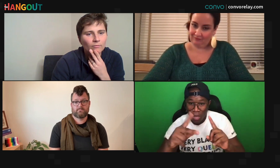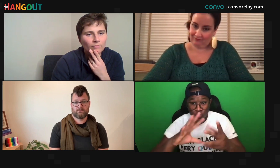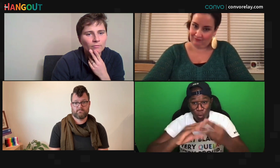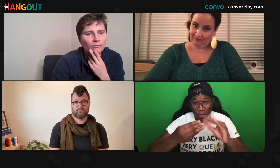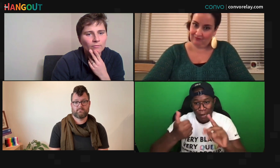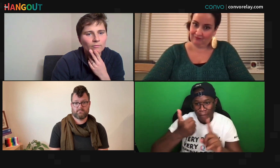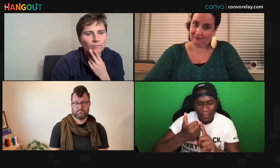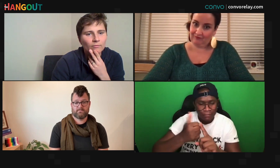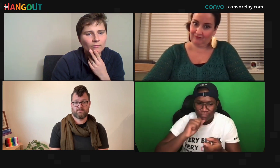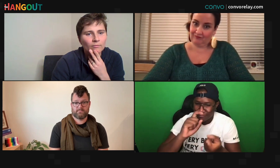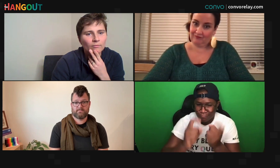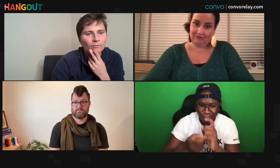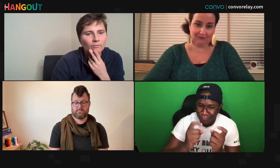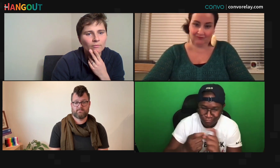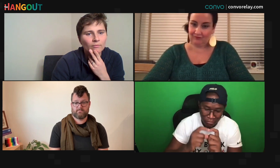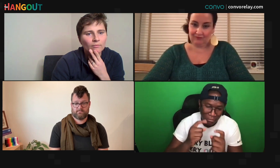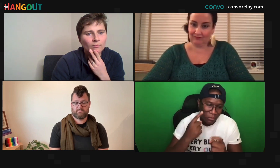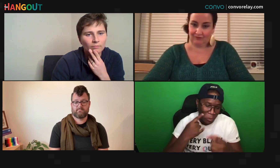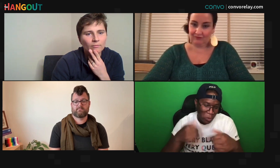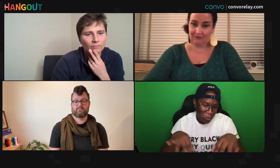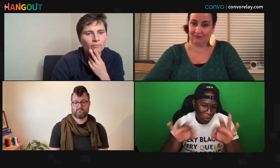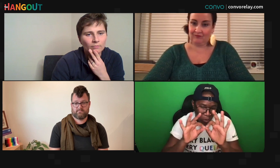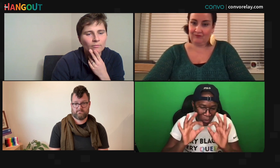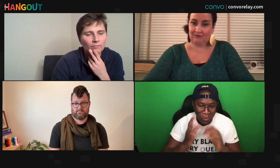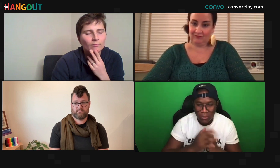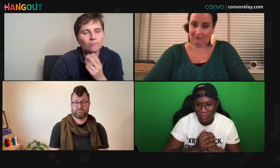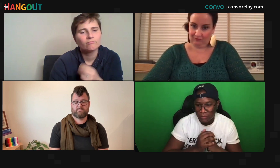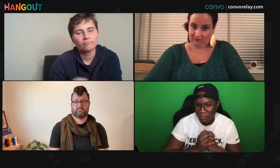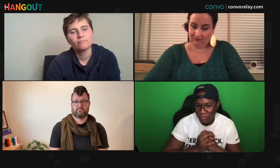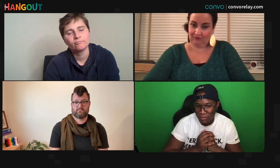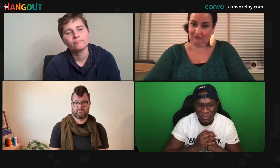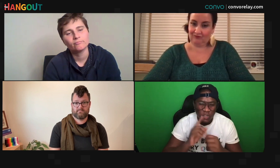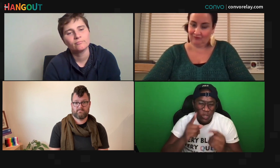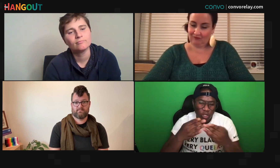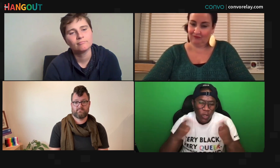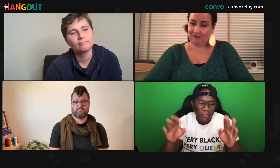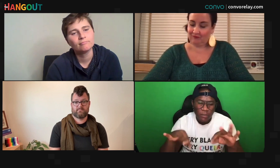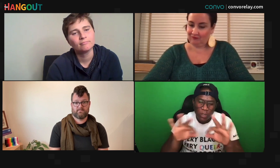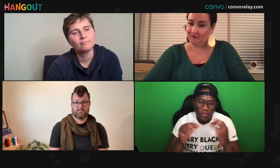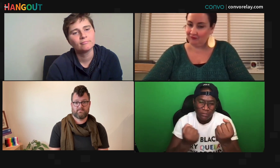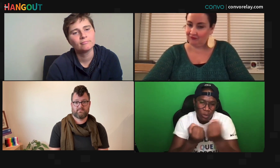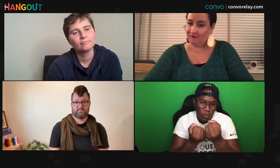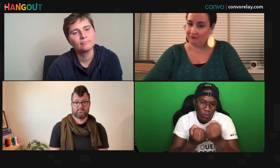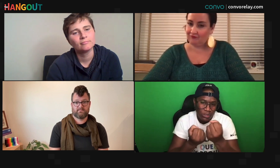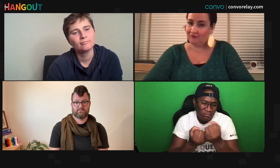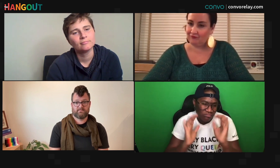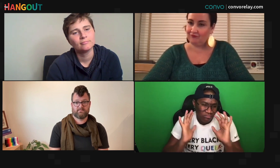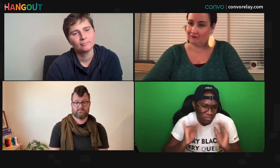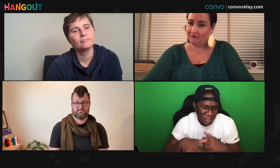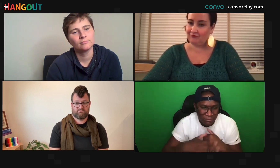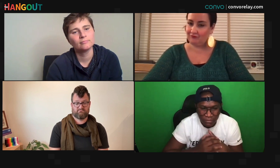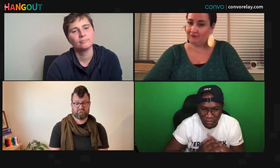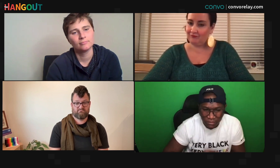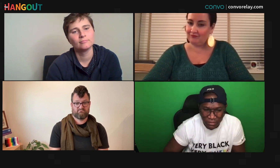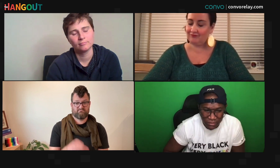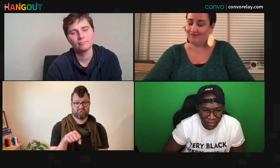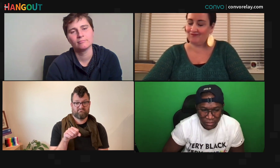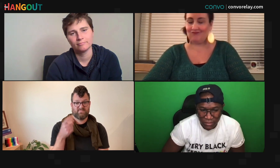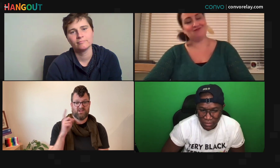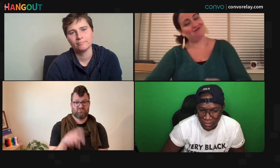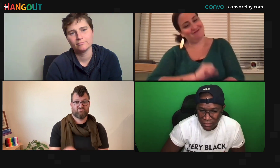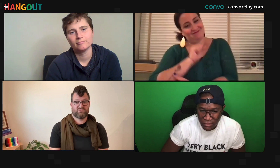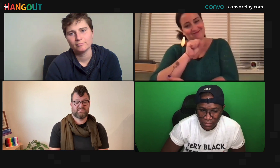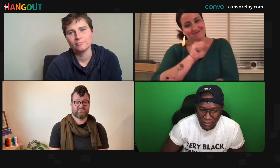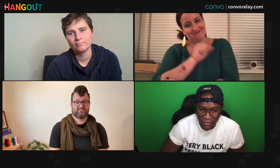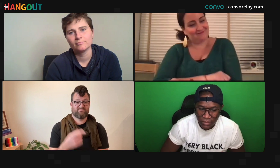for the purpose of the reader's attraction is okay, but to change the purpose behind the story is not okay. So I